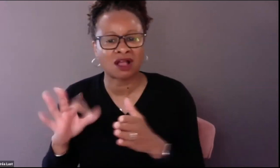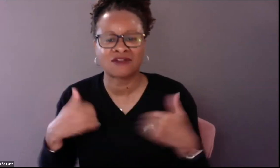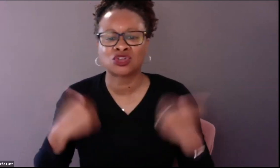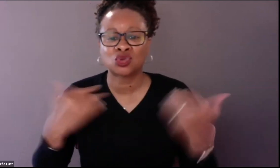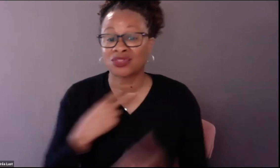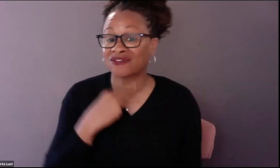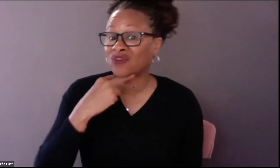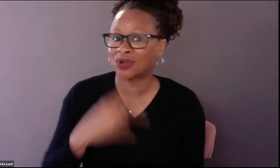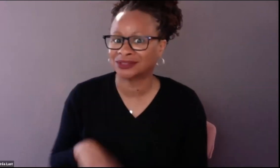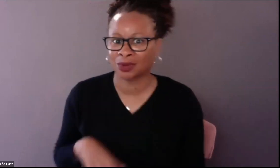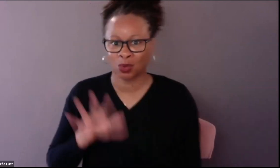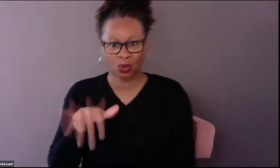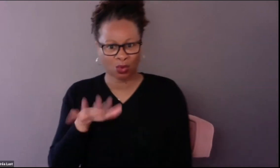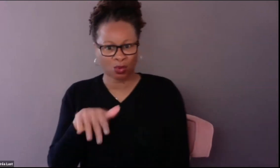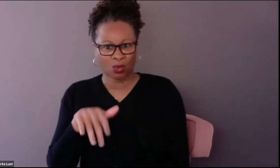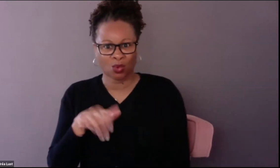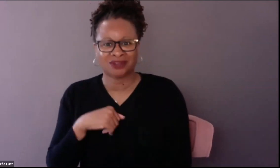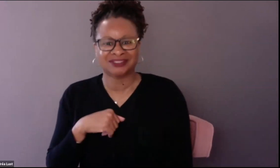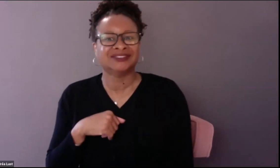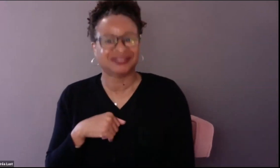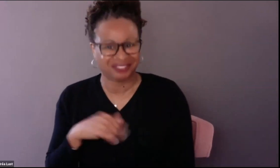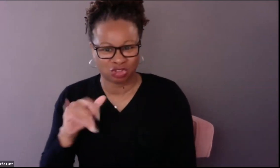man. Oh, all right.